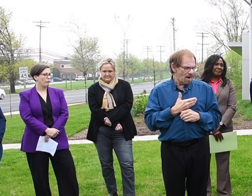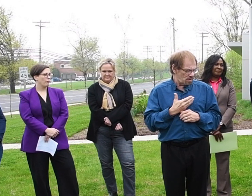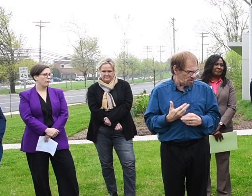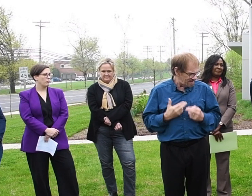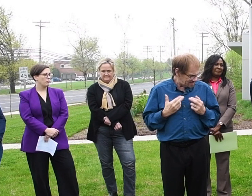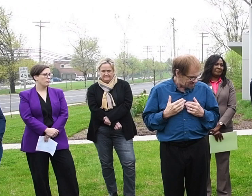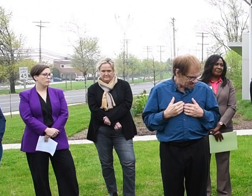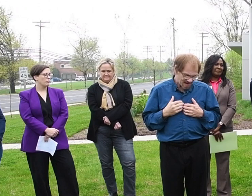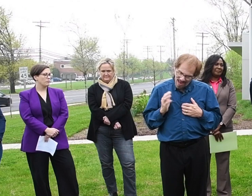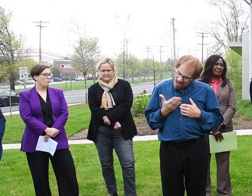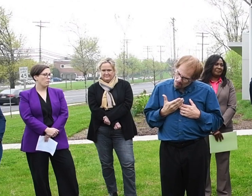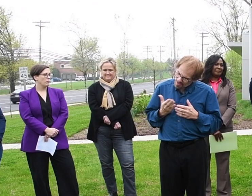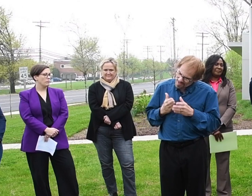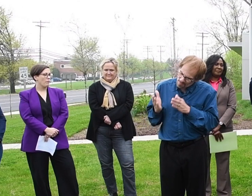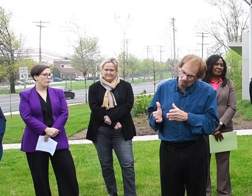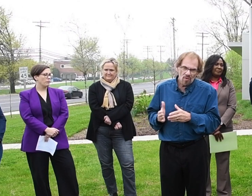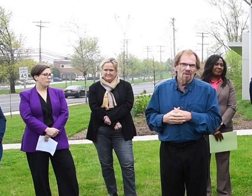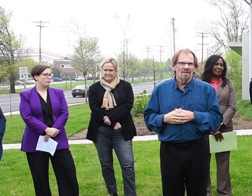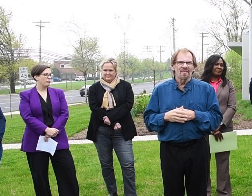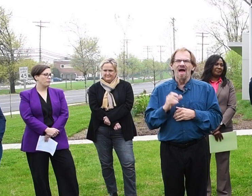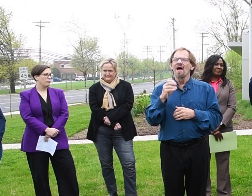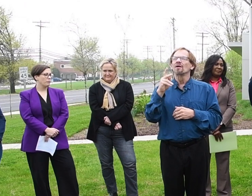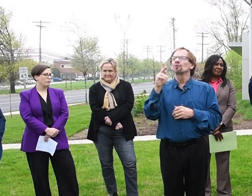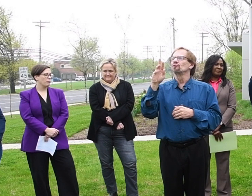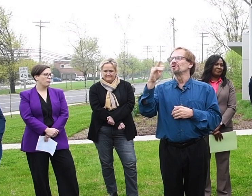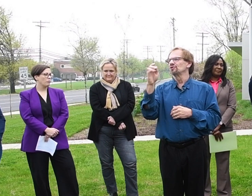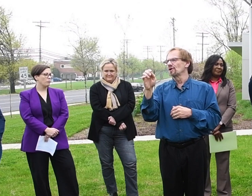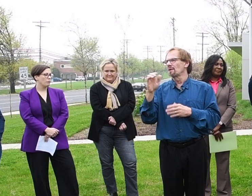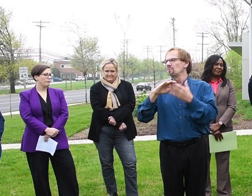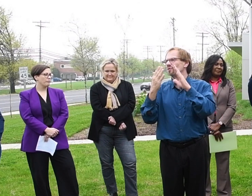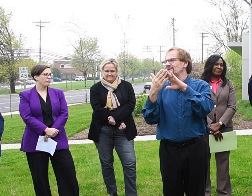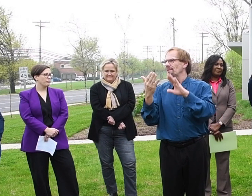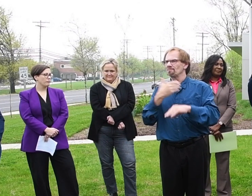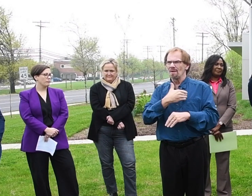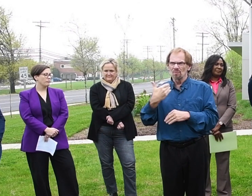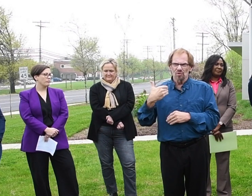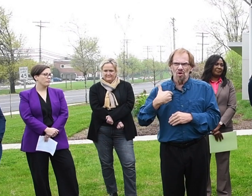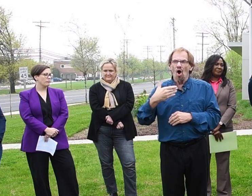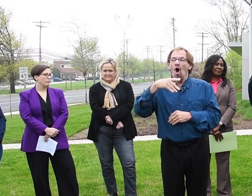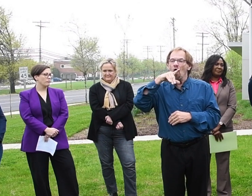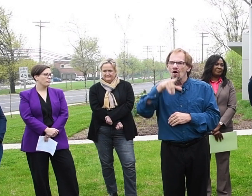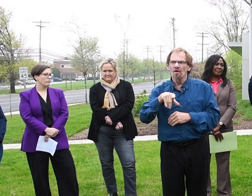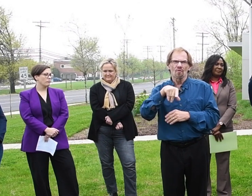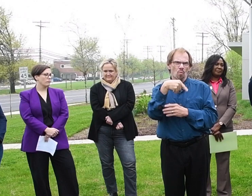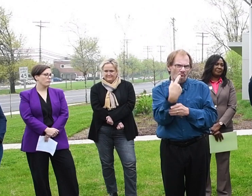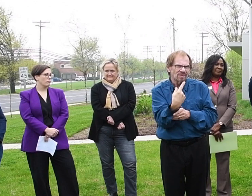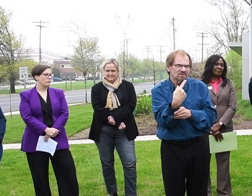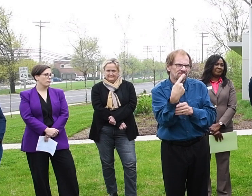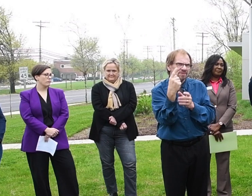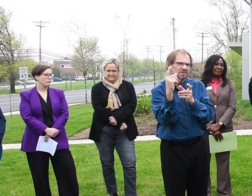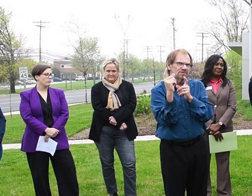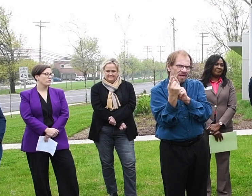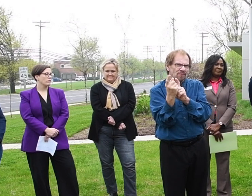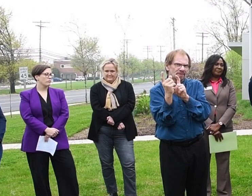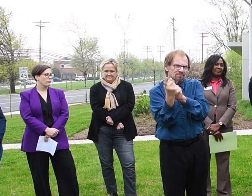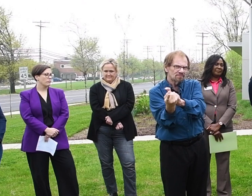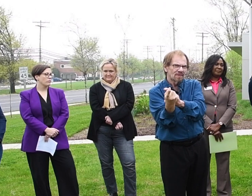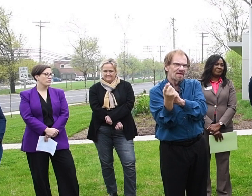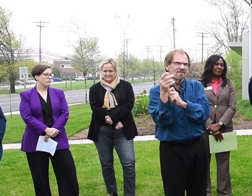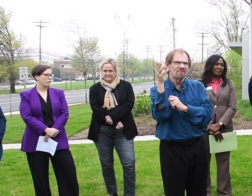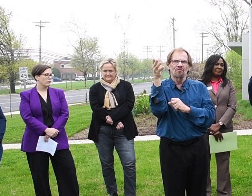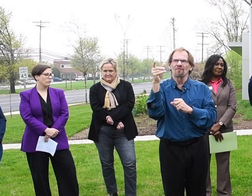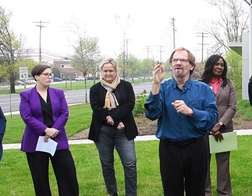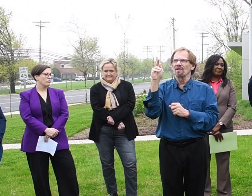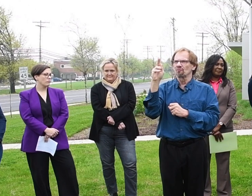and our neighbors, the Elkridge community members, are the ones shaping the future of Elkridge. And it is